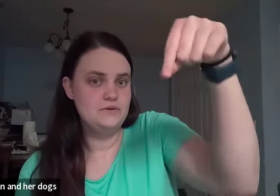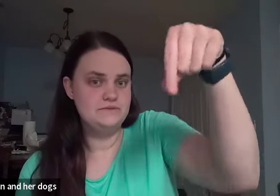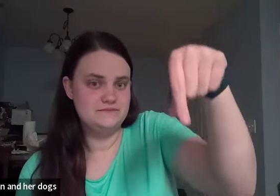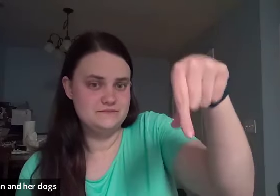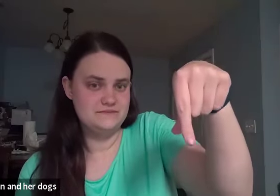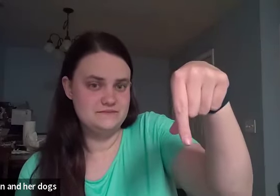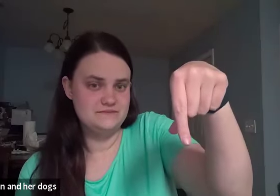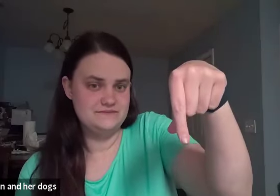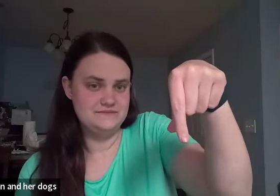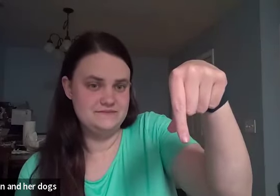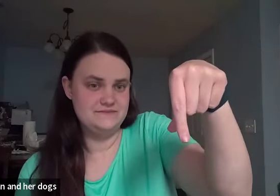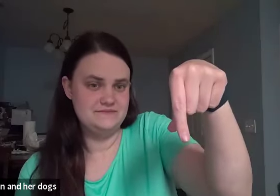Q,